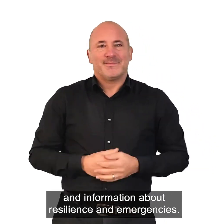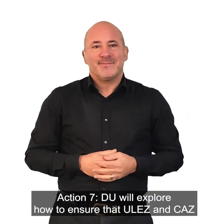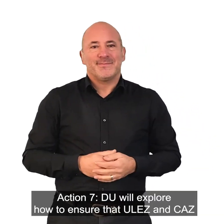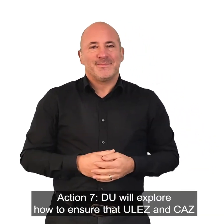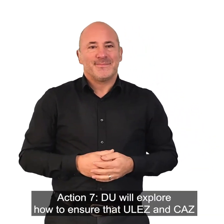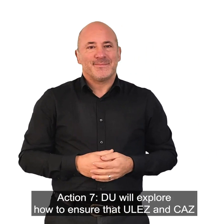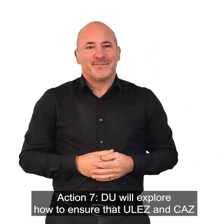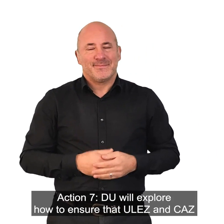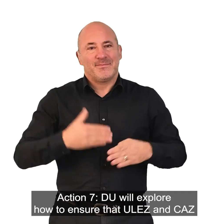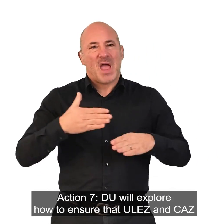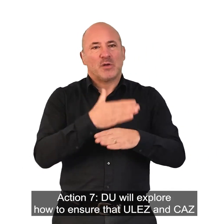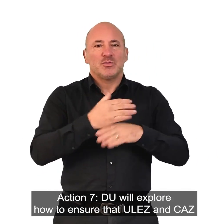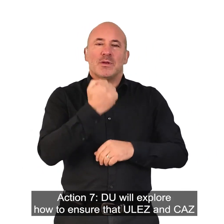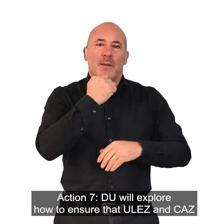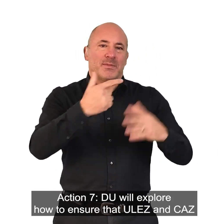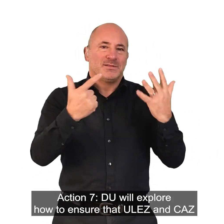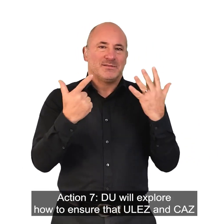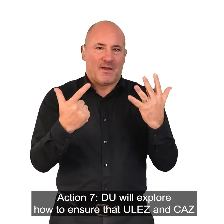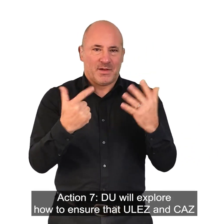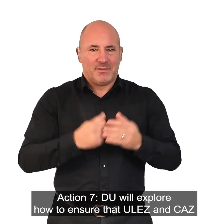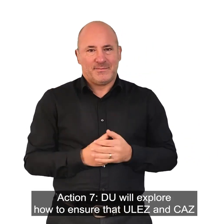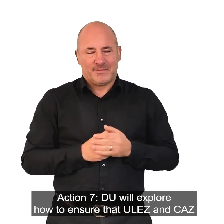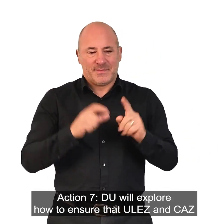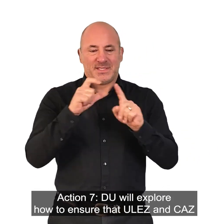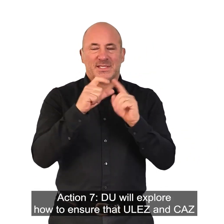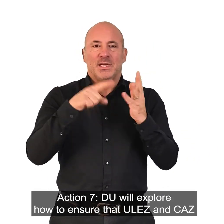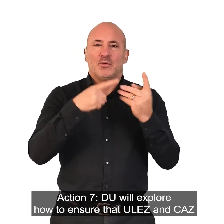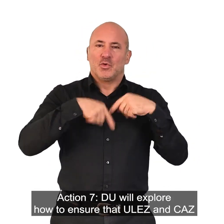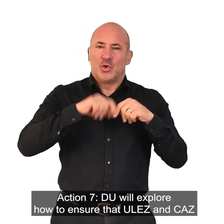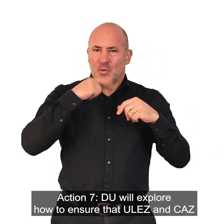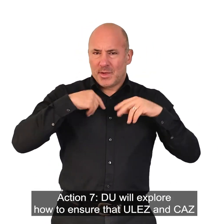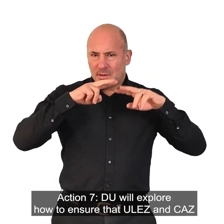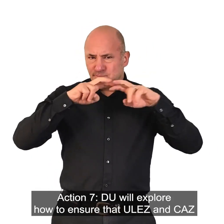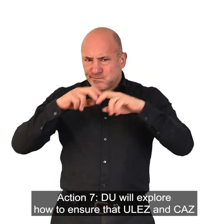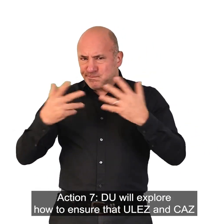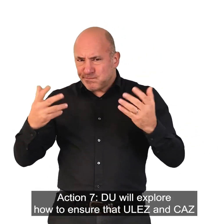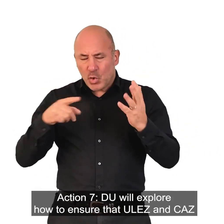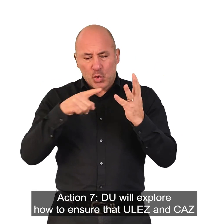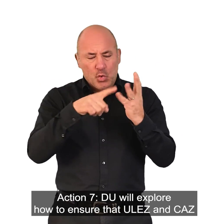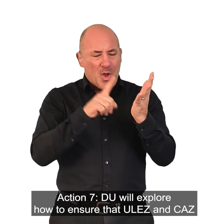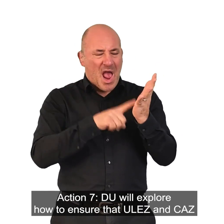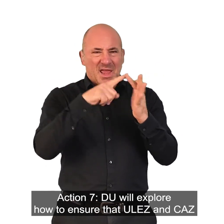Action 7. DU will explore how to ensure that ULEZ and CAS